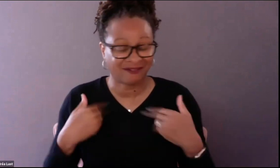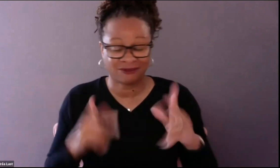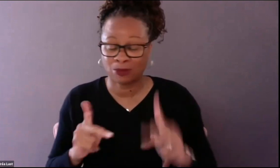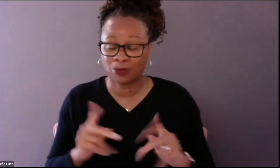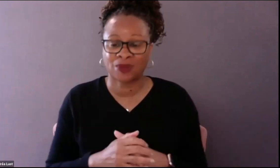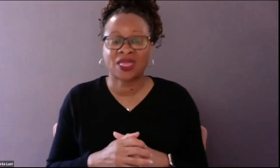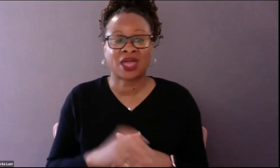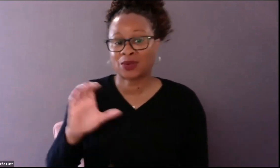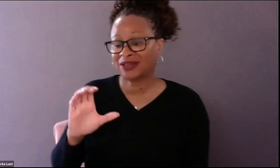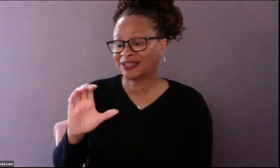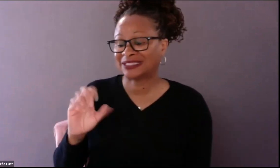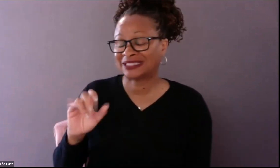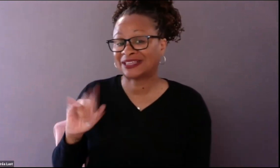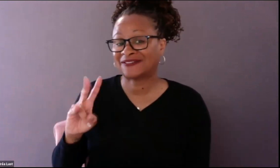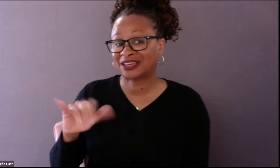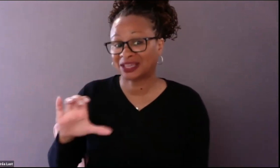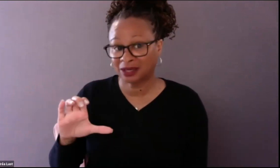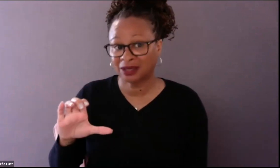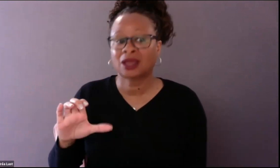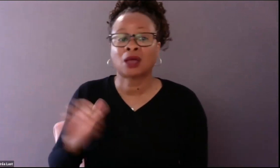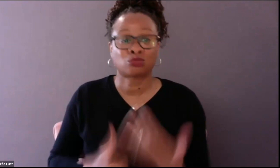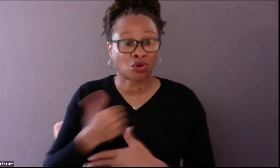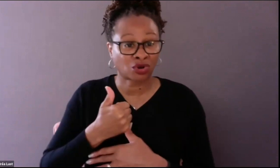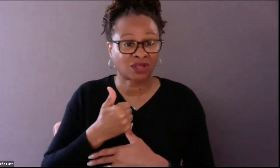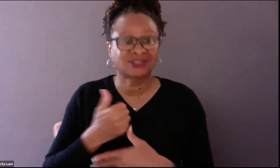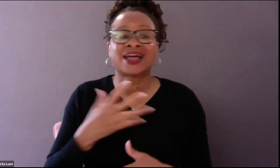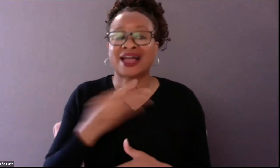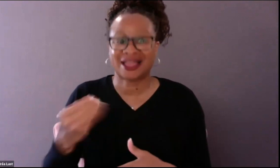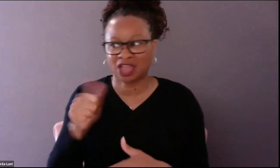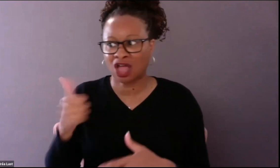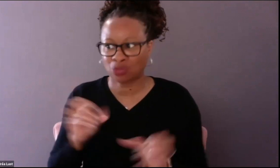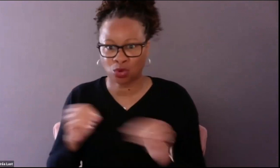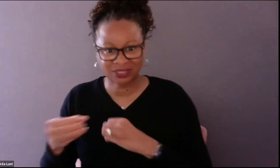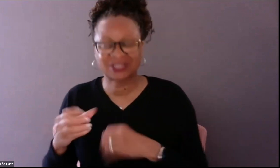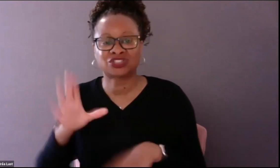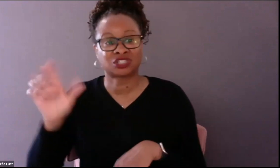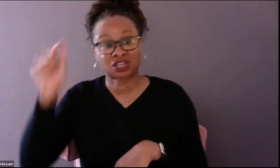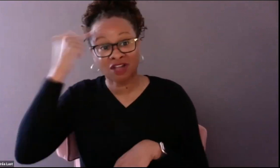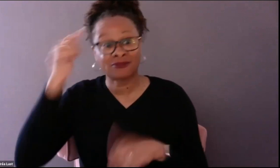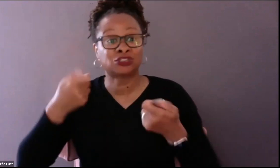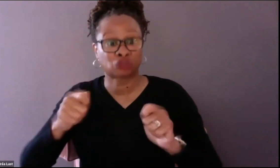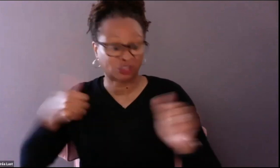civic protocol. And then the institutions start running behind us, trying to catch up.